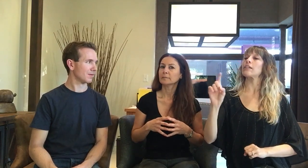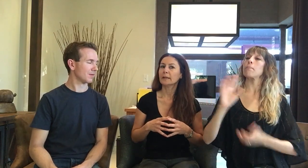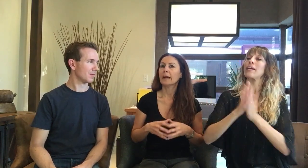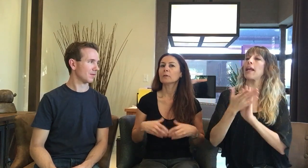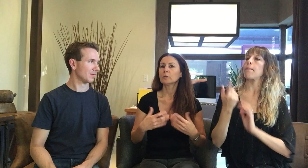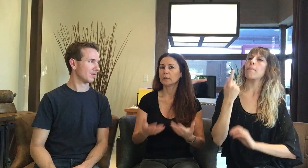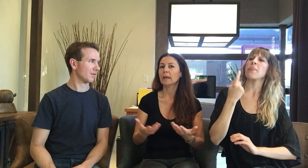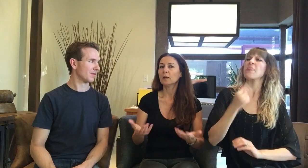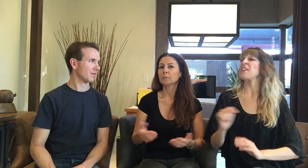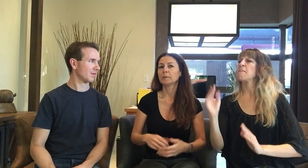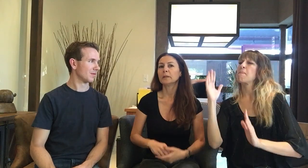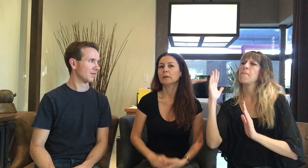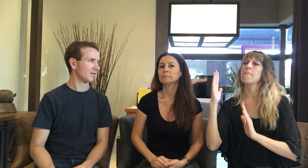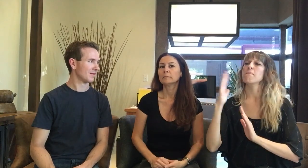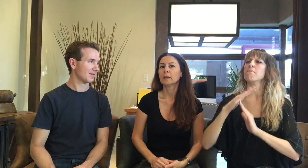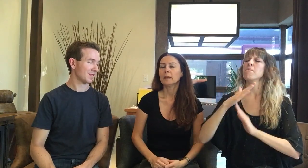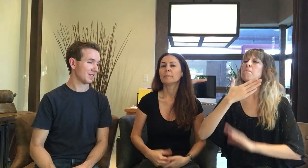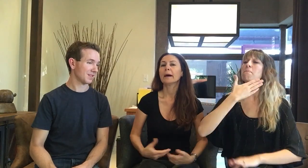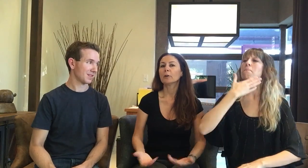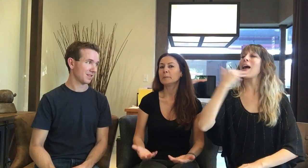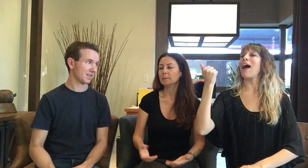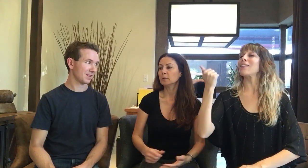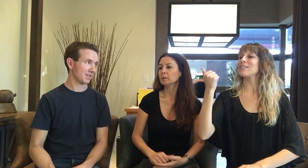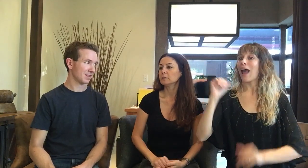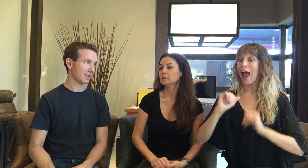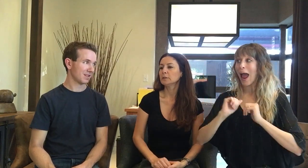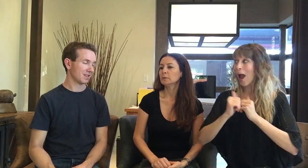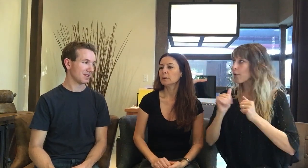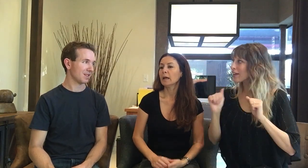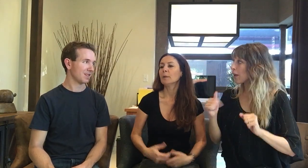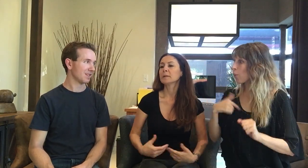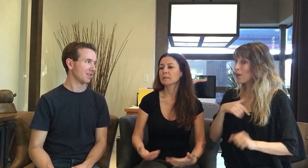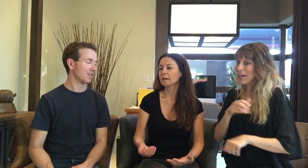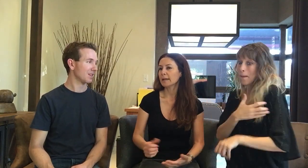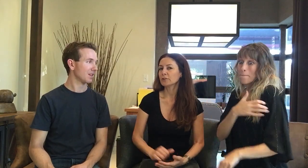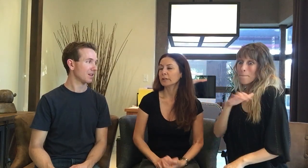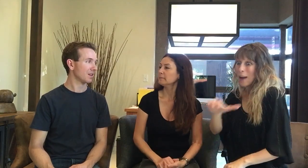and how can we help, empower people to help us along that journey.